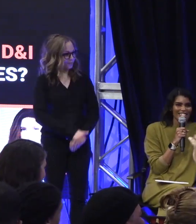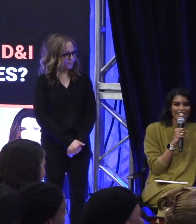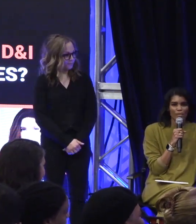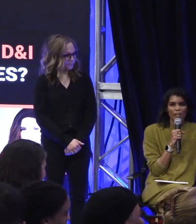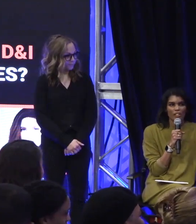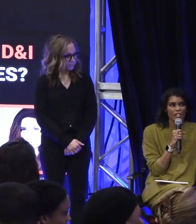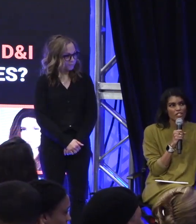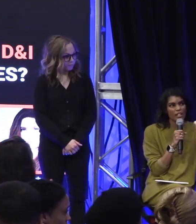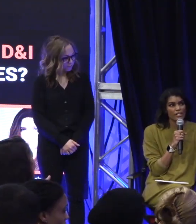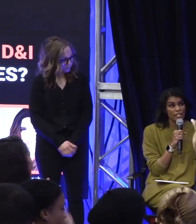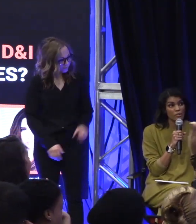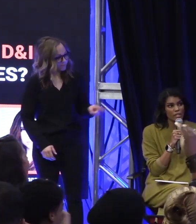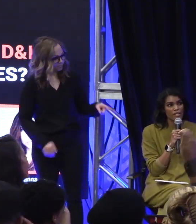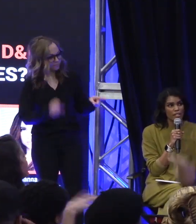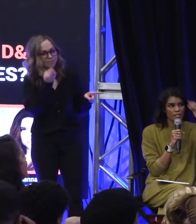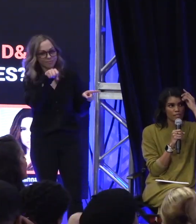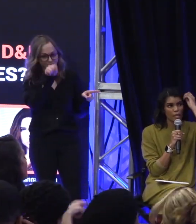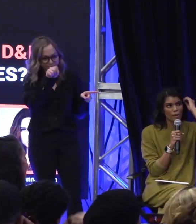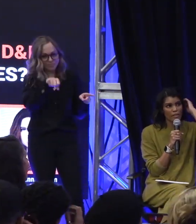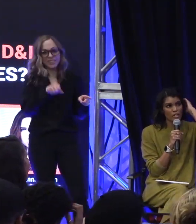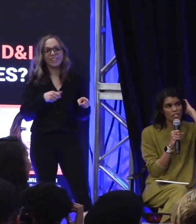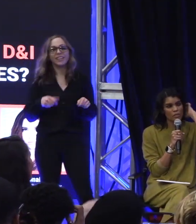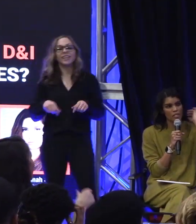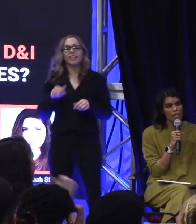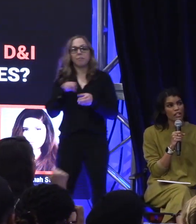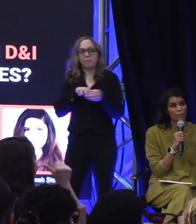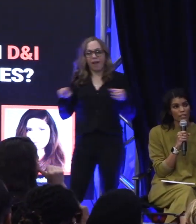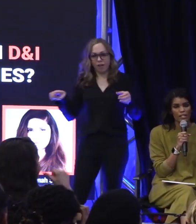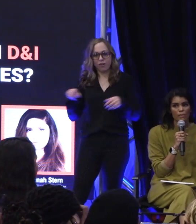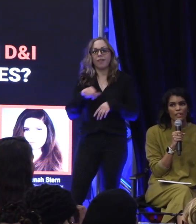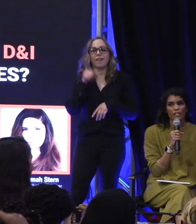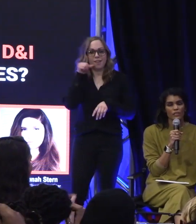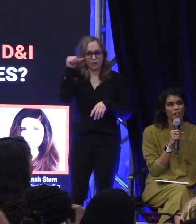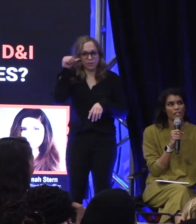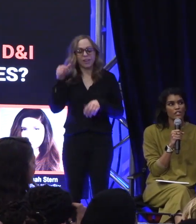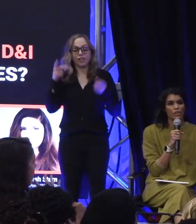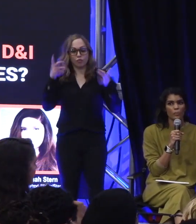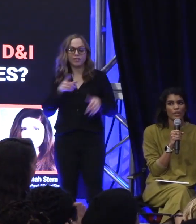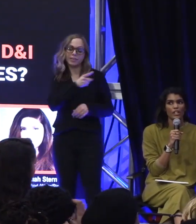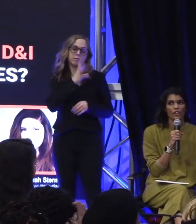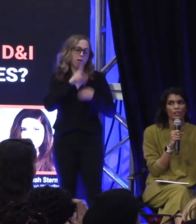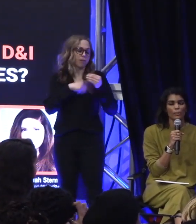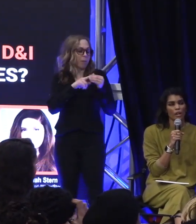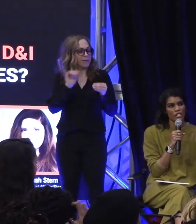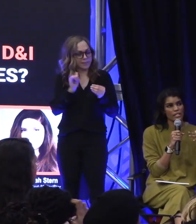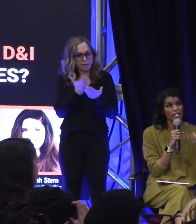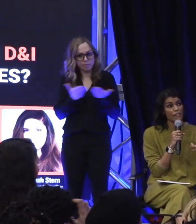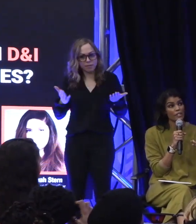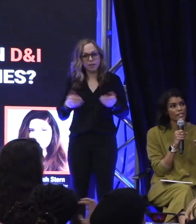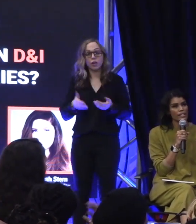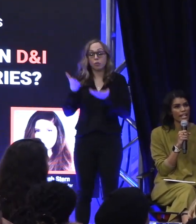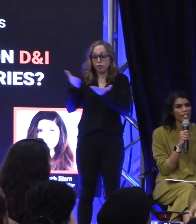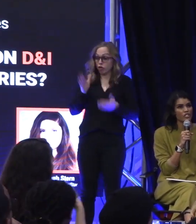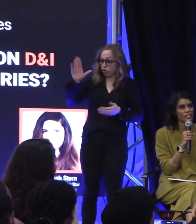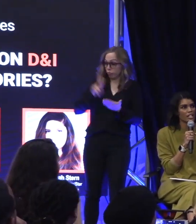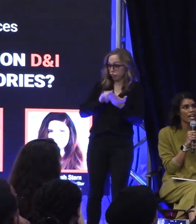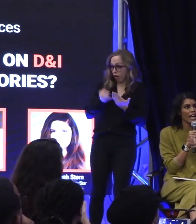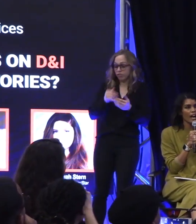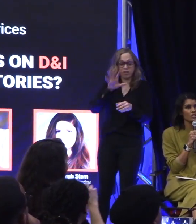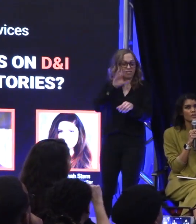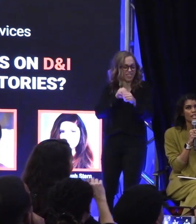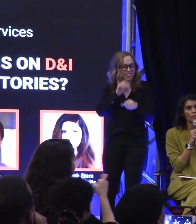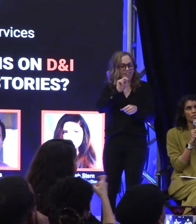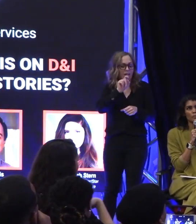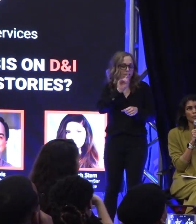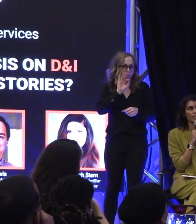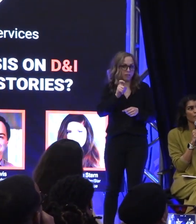Wow. I attended a panel yesterday, and Dee Reese, Mudbound director, was talking about the same thing as far as, you know, bringing her projects to Netflix and just